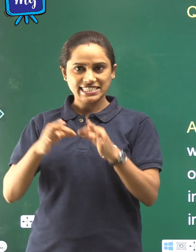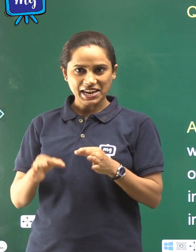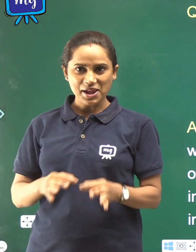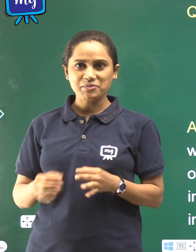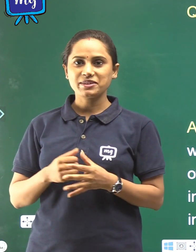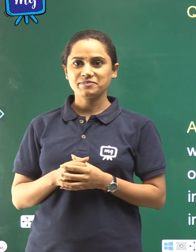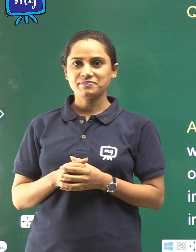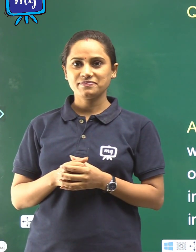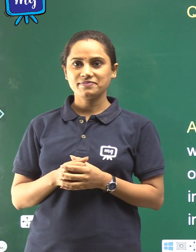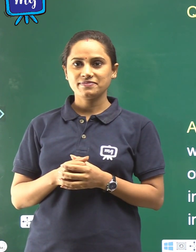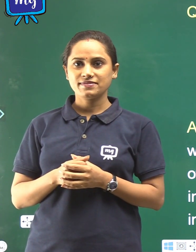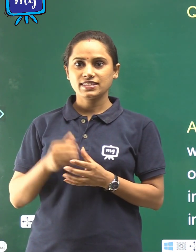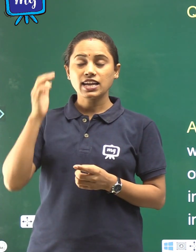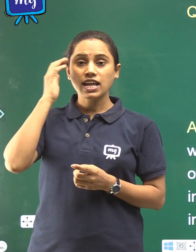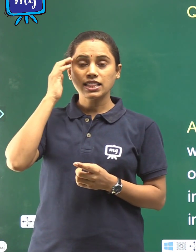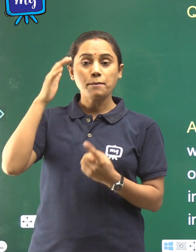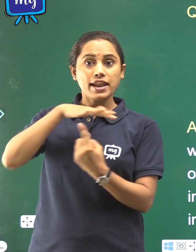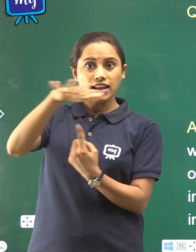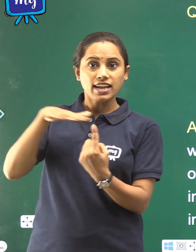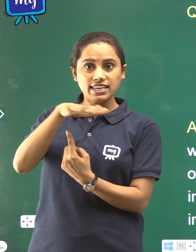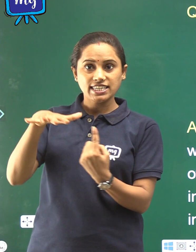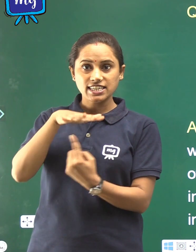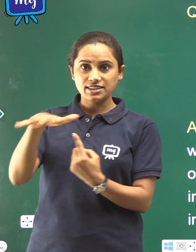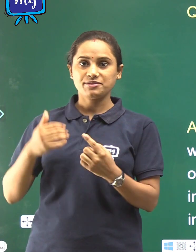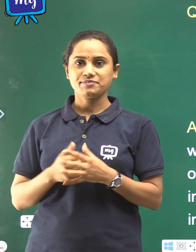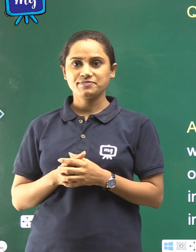Describe the mental condition